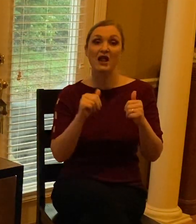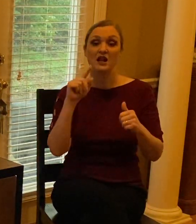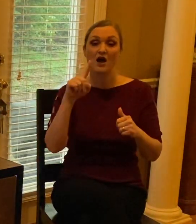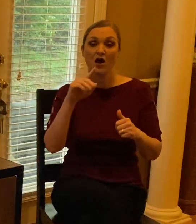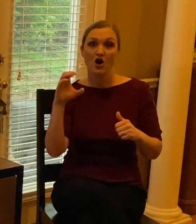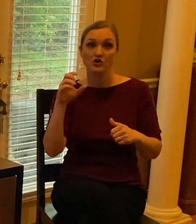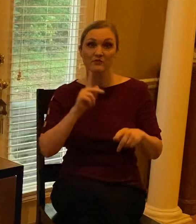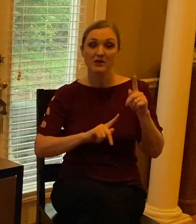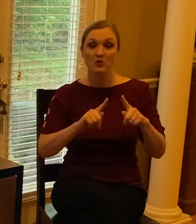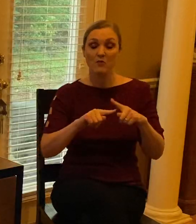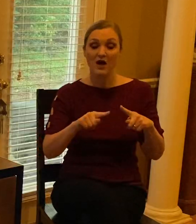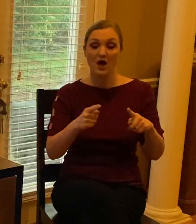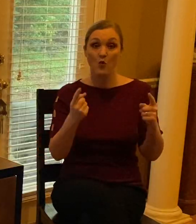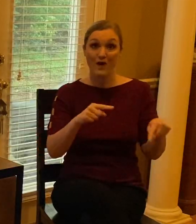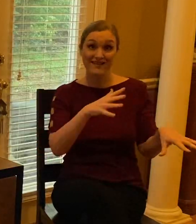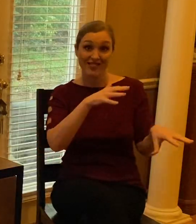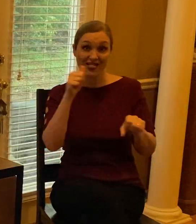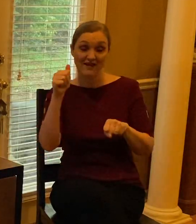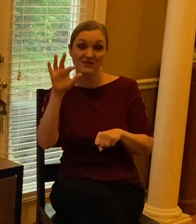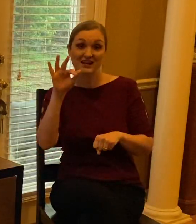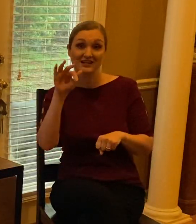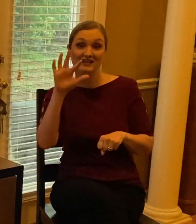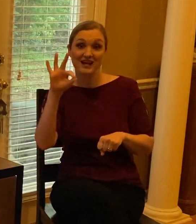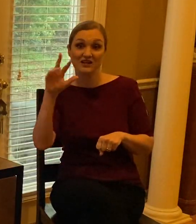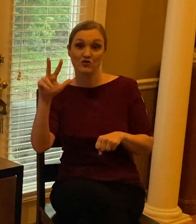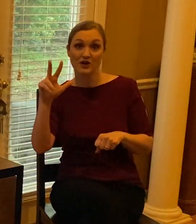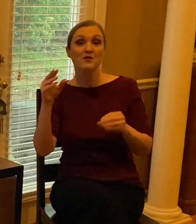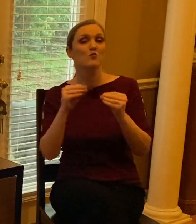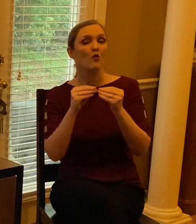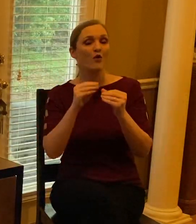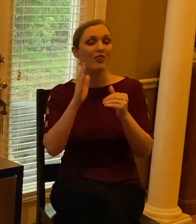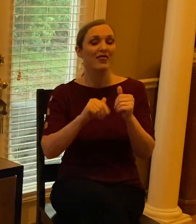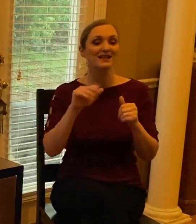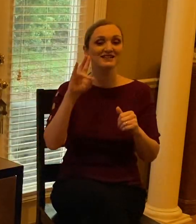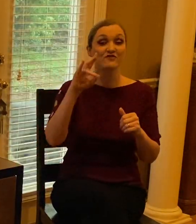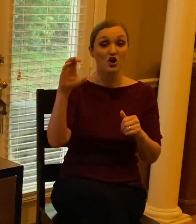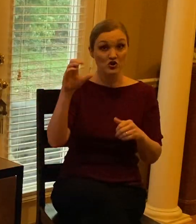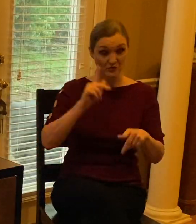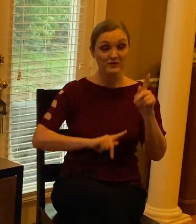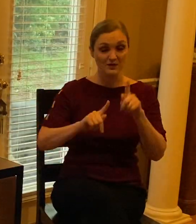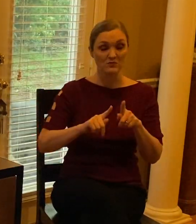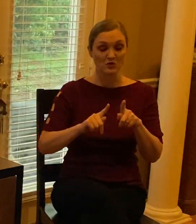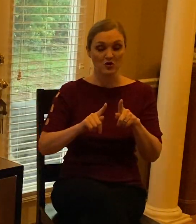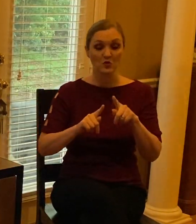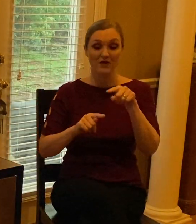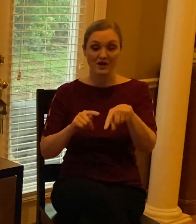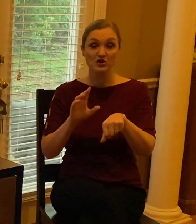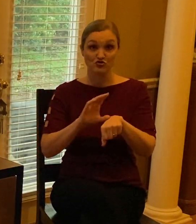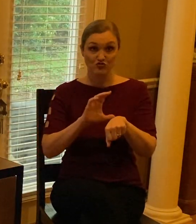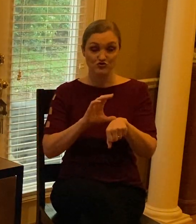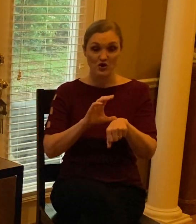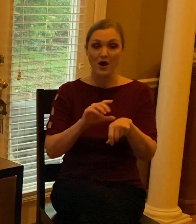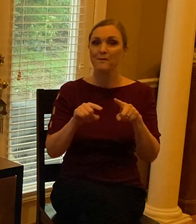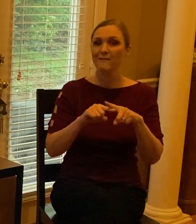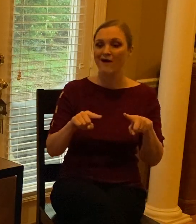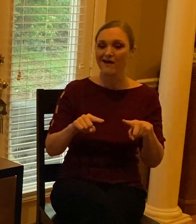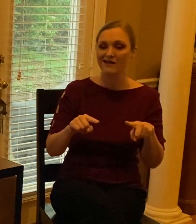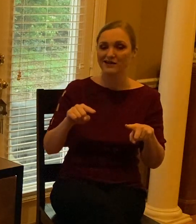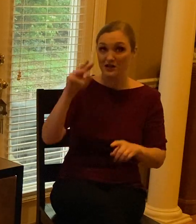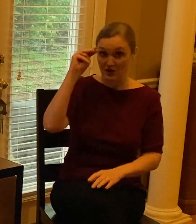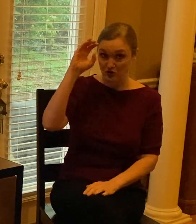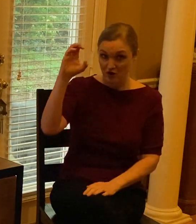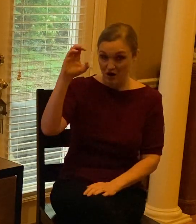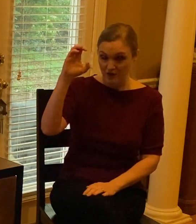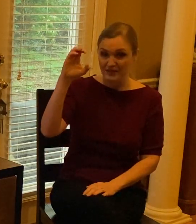in 1993, we had well over 700. However, Dr. Conley's impact